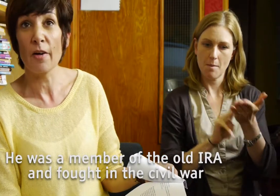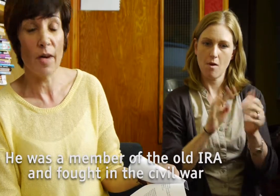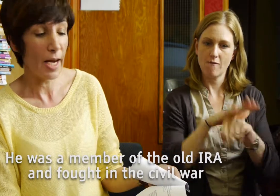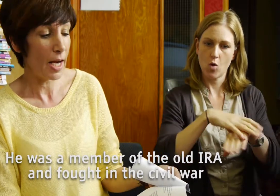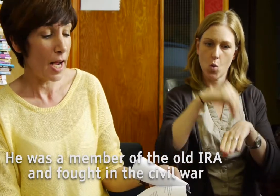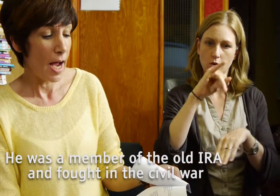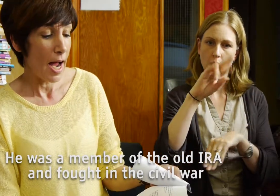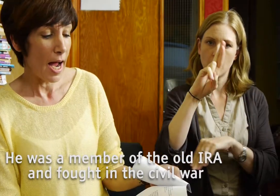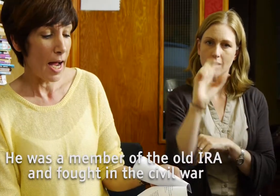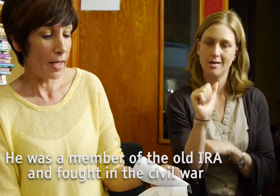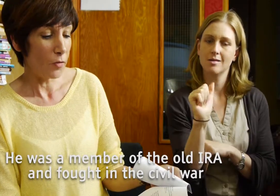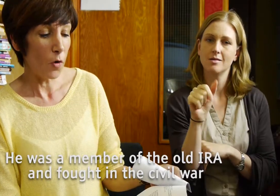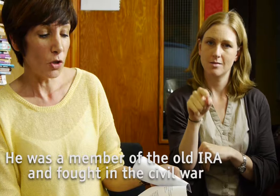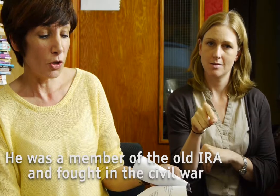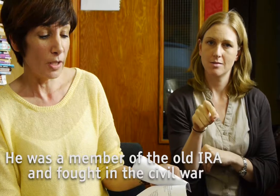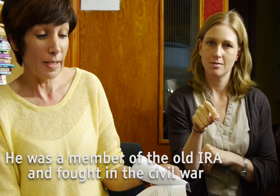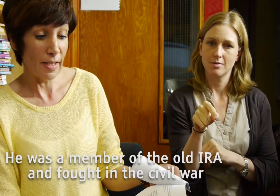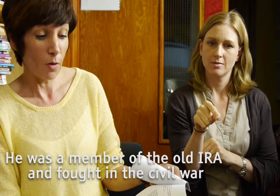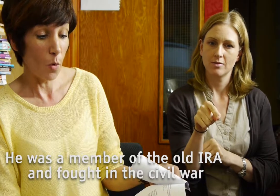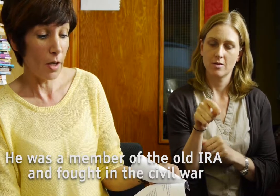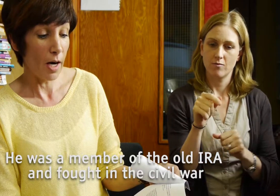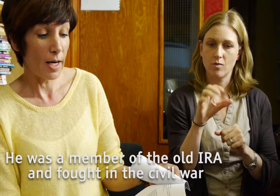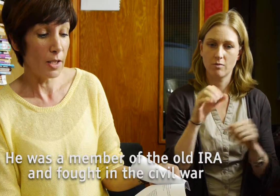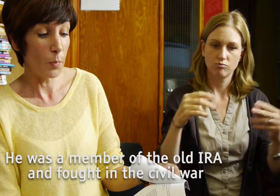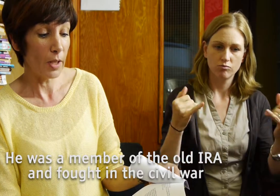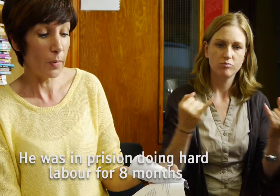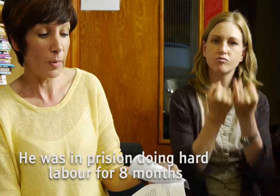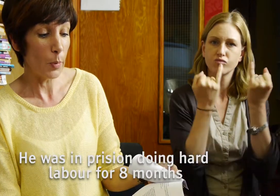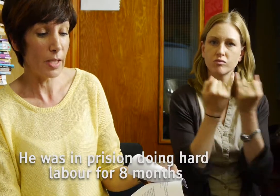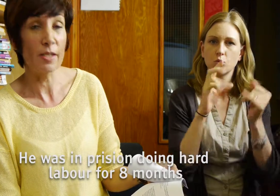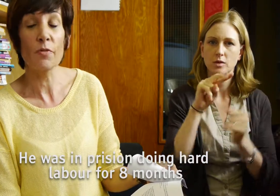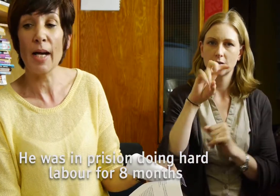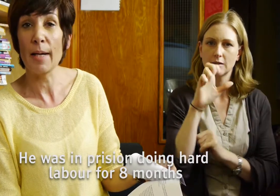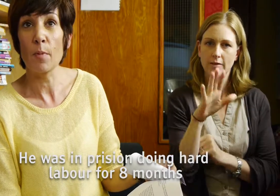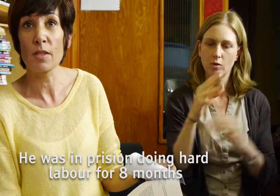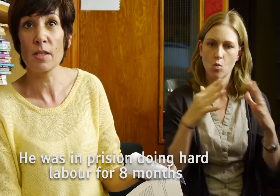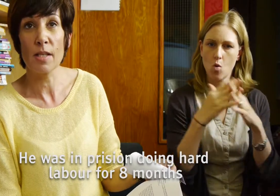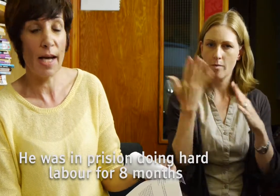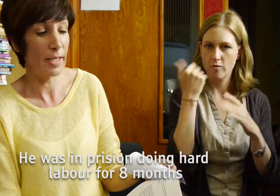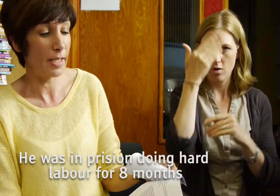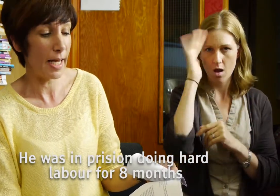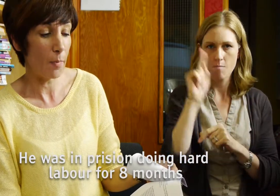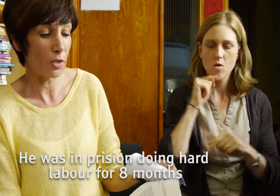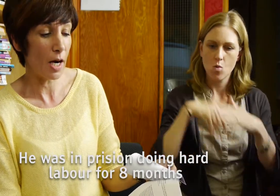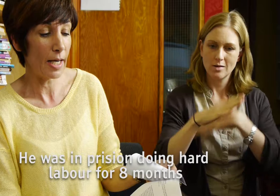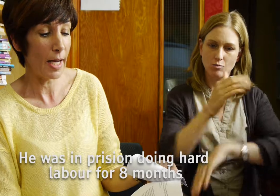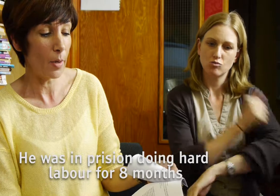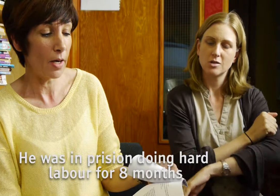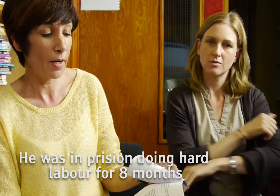IRA and fought in the Civil War in Ireland, but he was imprisoned for 8 months and did 8 months hard labour.